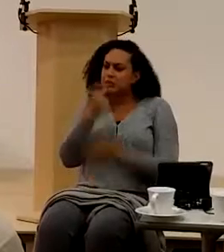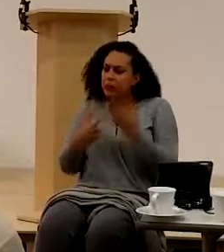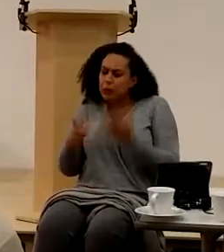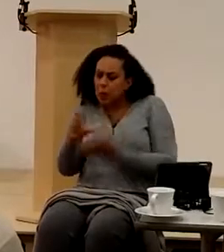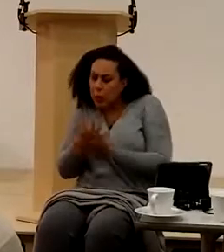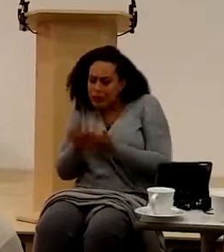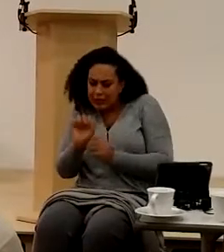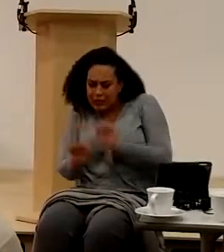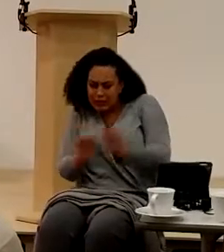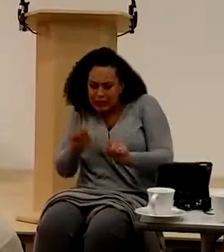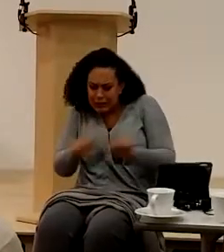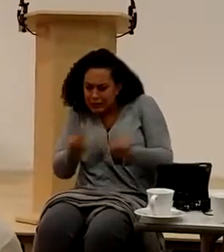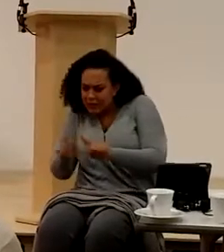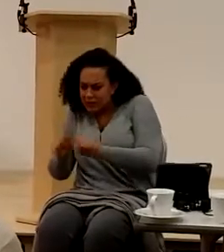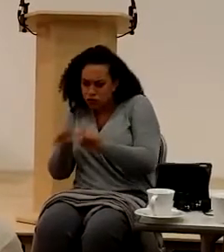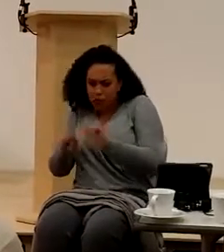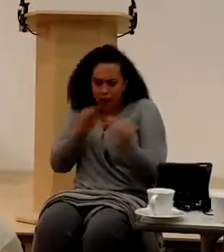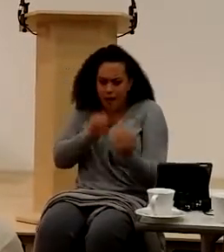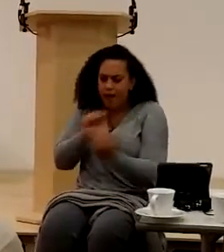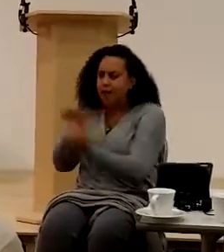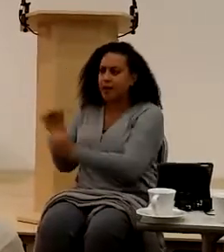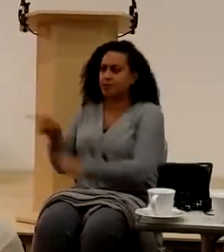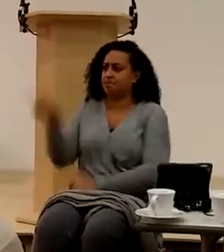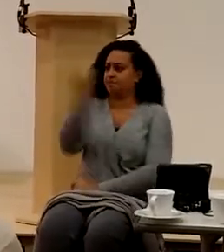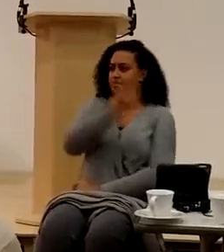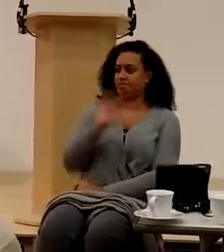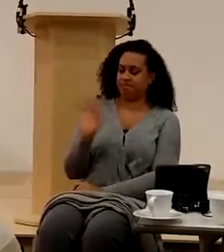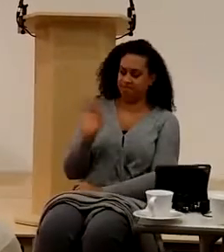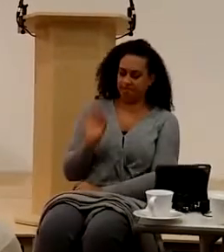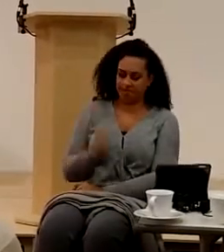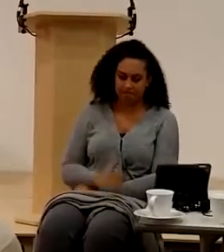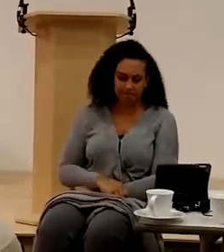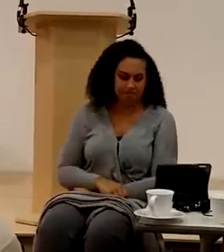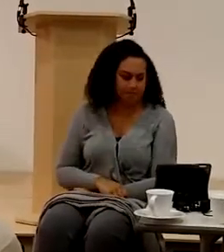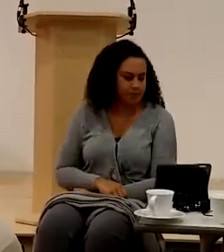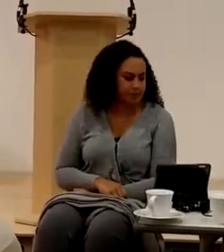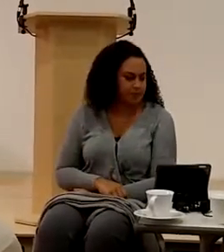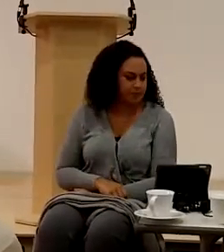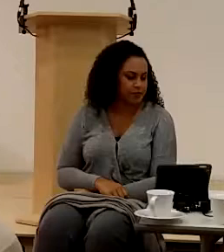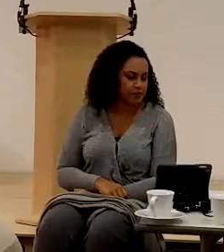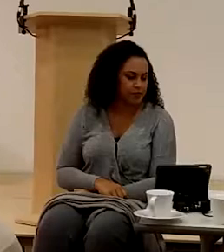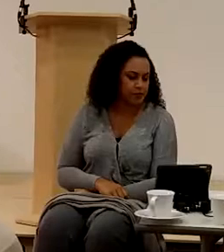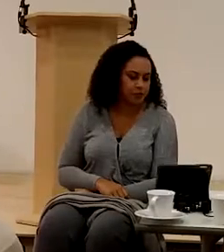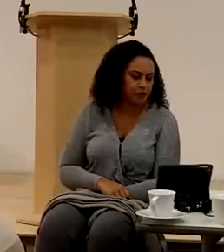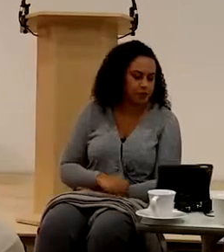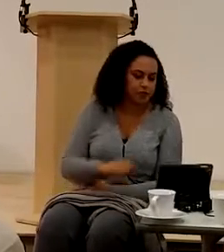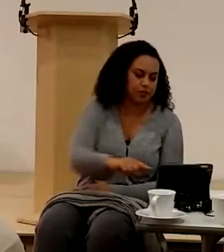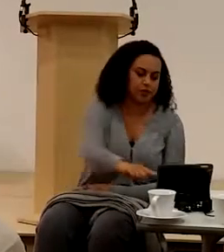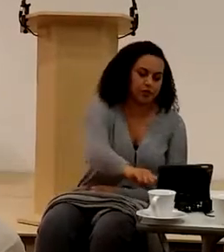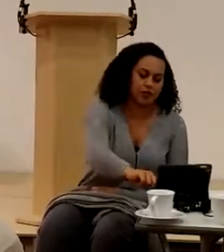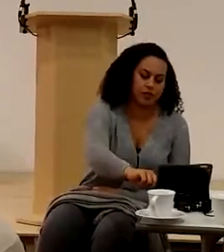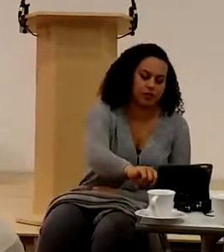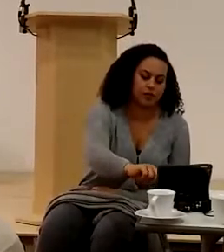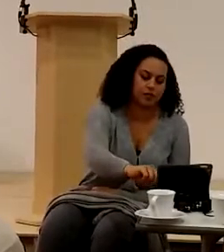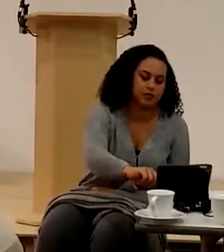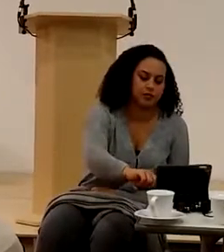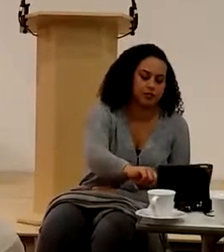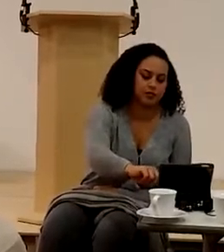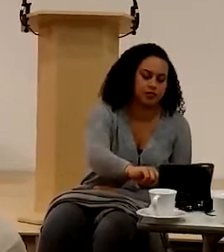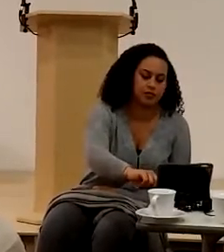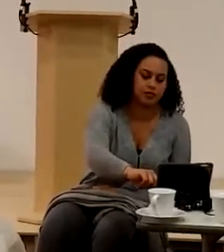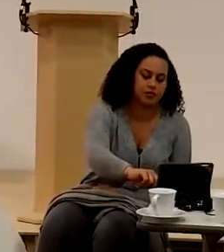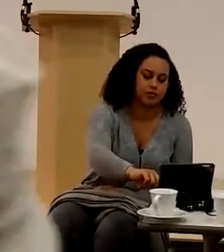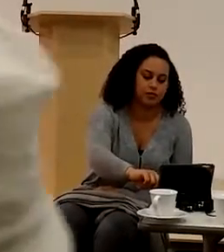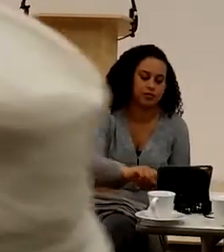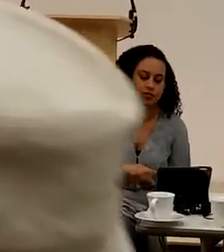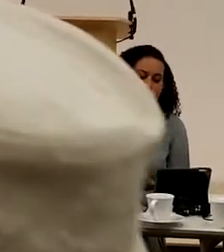best, describe what has happened to us. Your pious definition